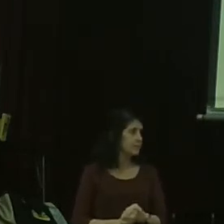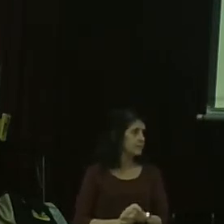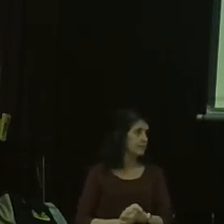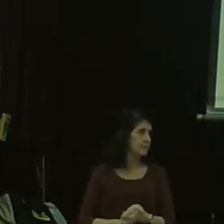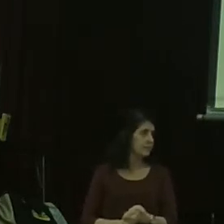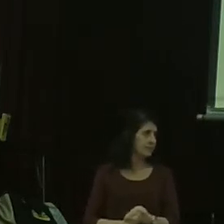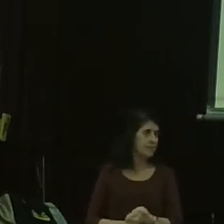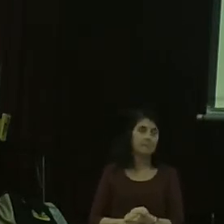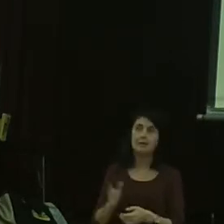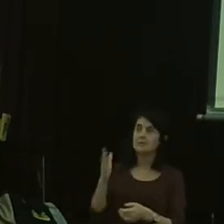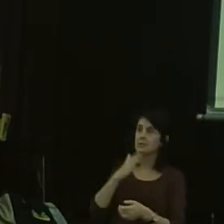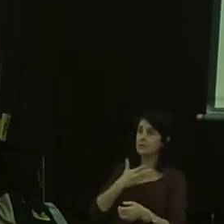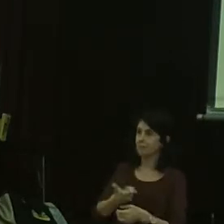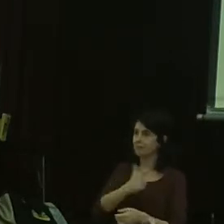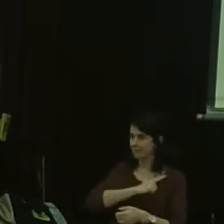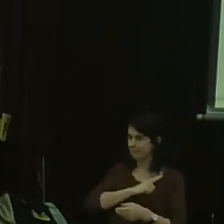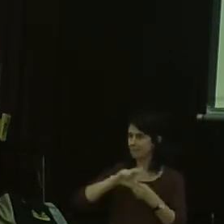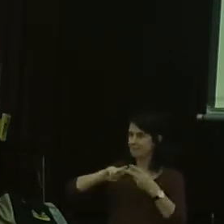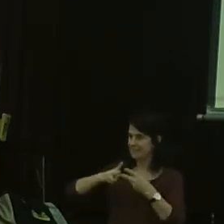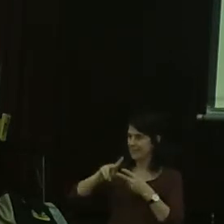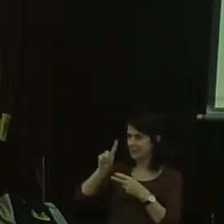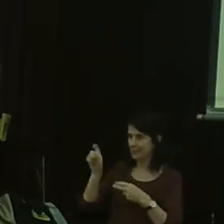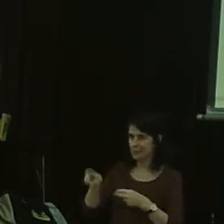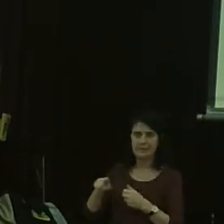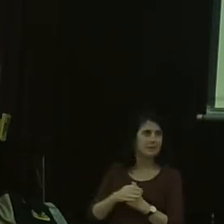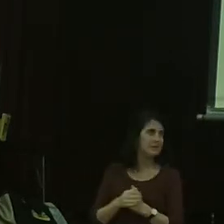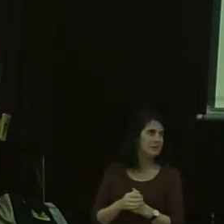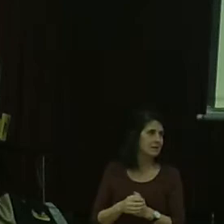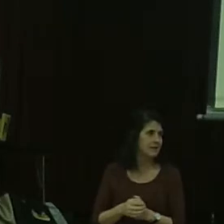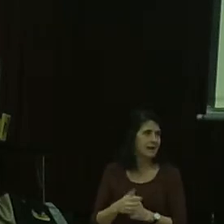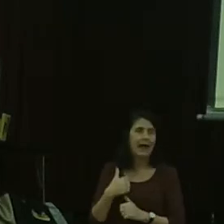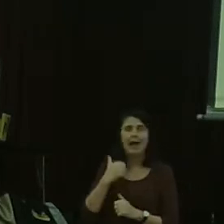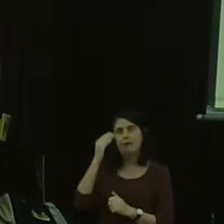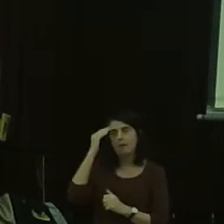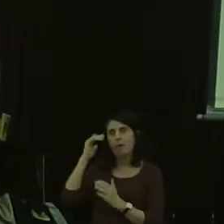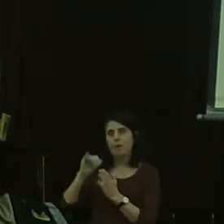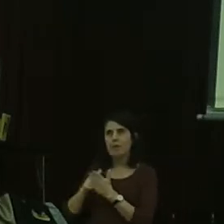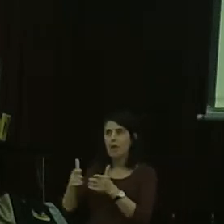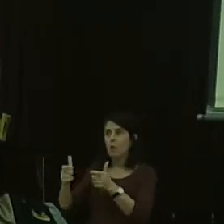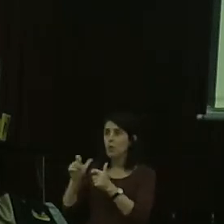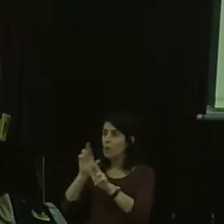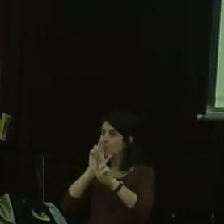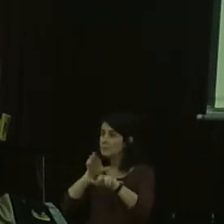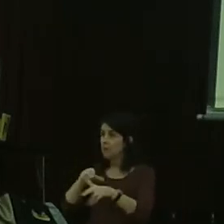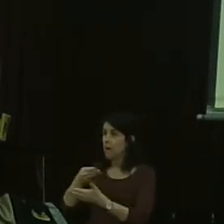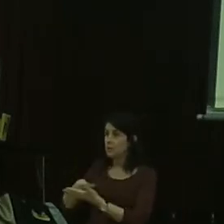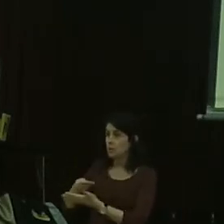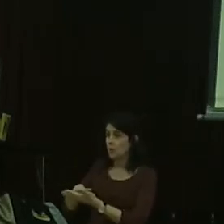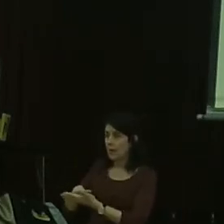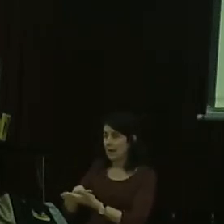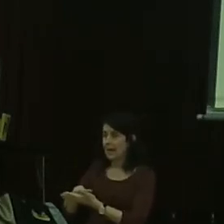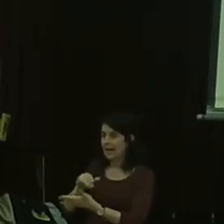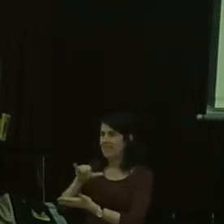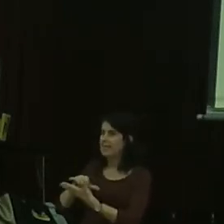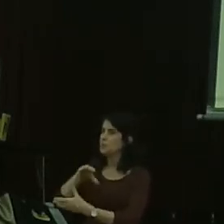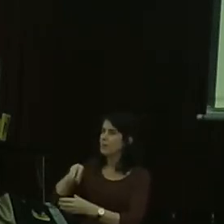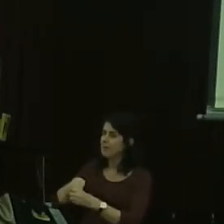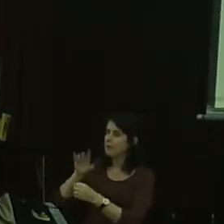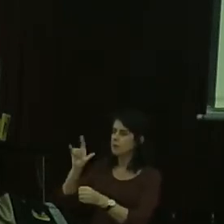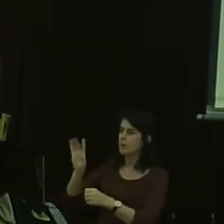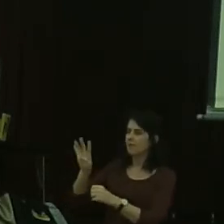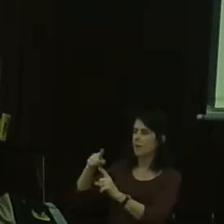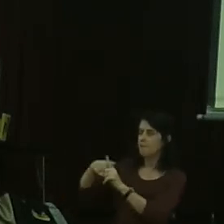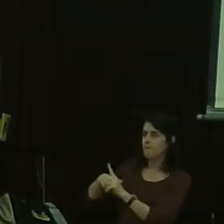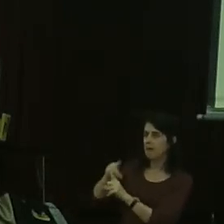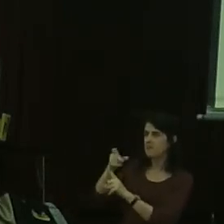So regarding the second question, I know that this rapid response grant, it's within 24 months of an